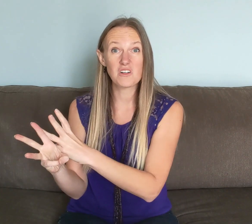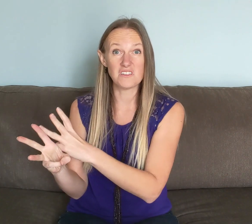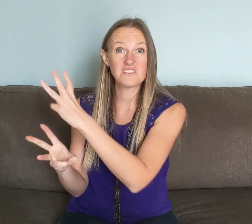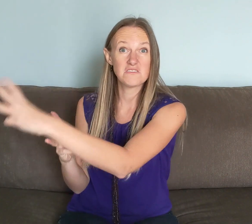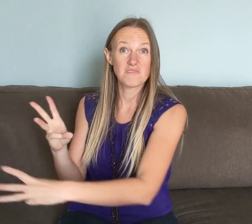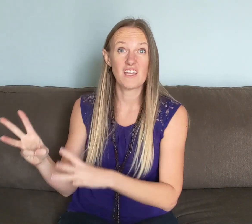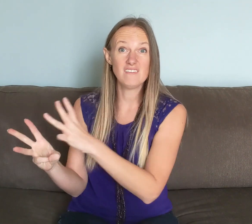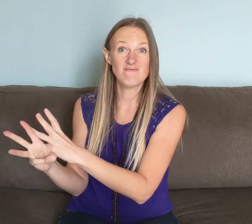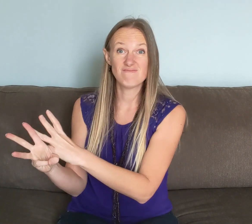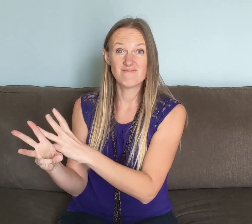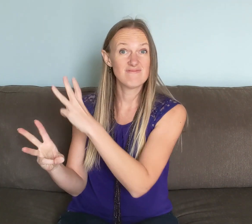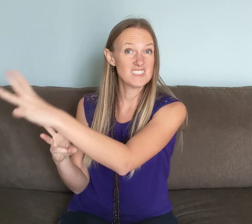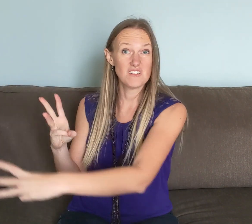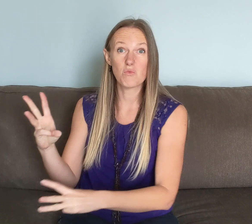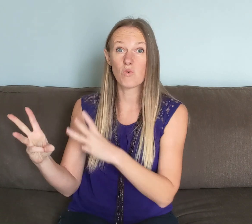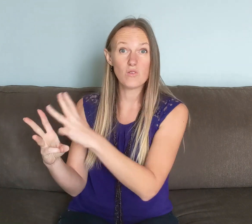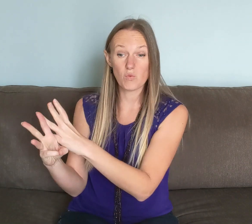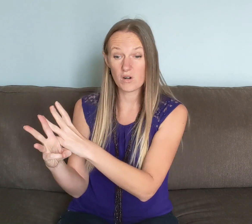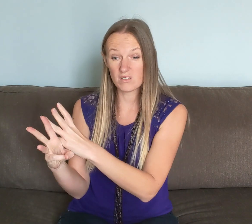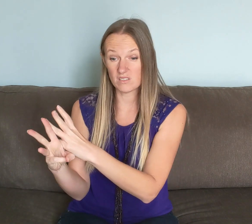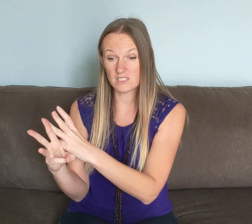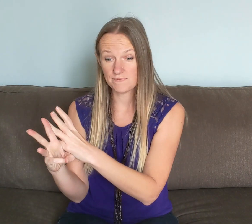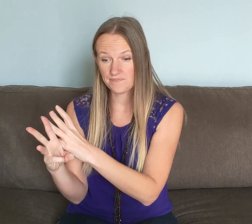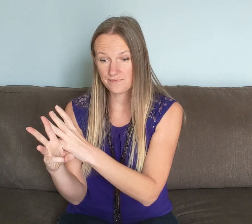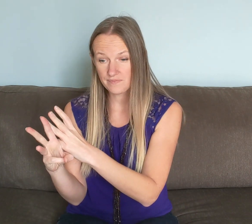world, okay? It's going to rule the world.